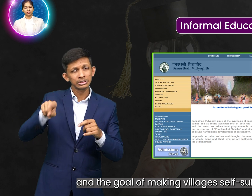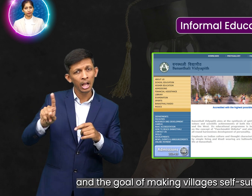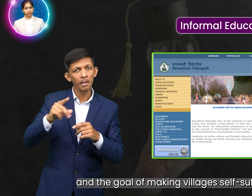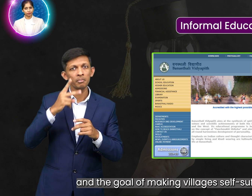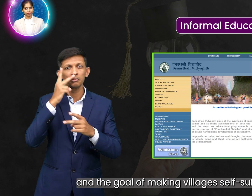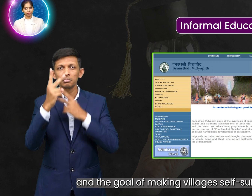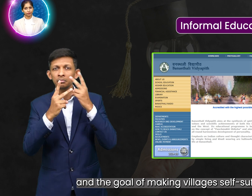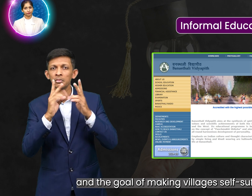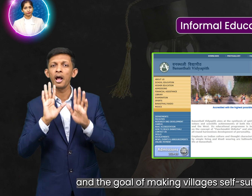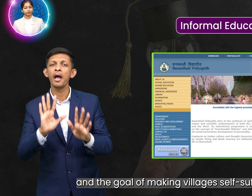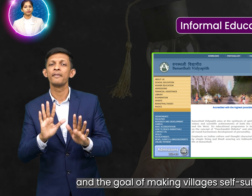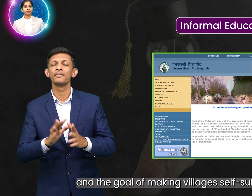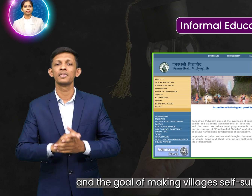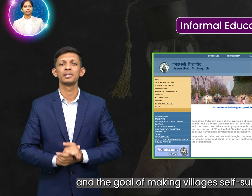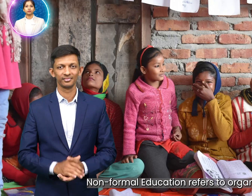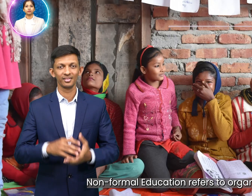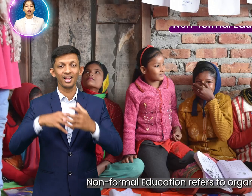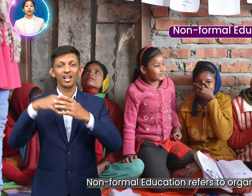self-sufficient.